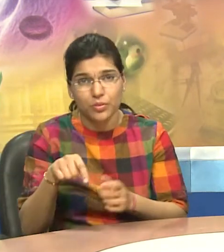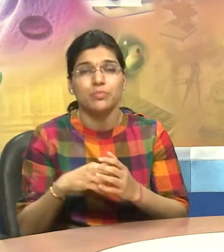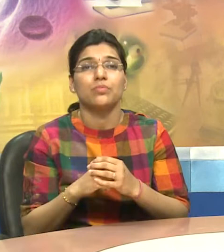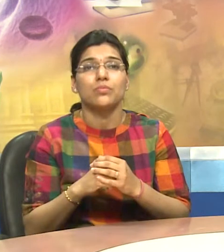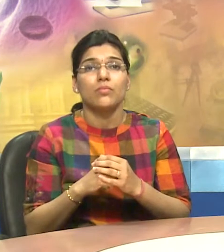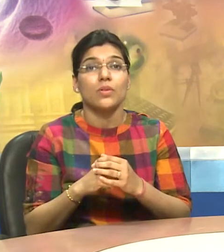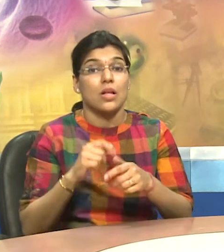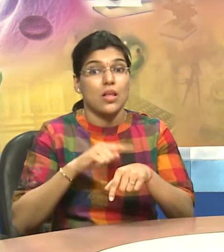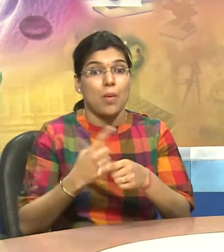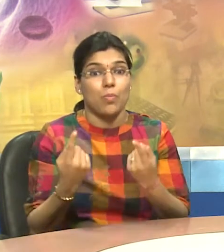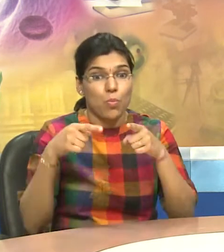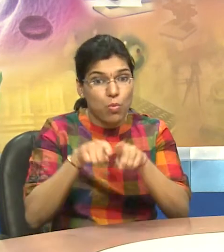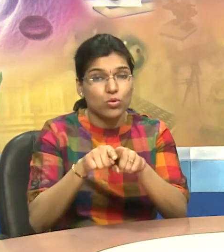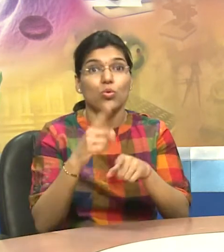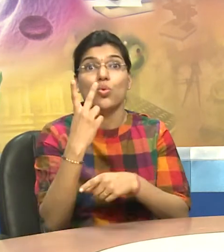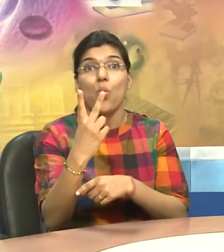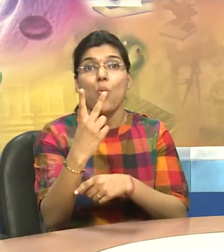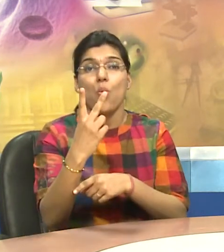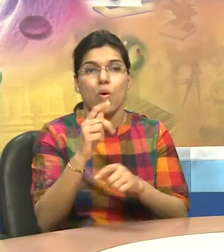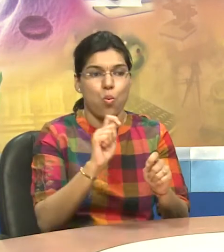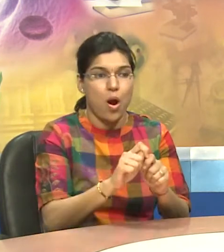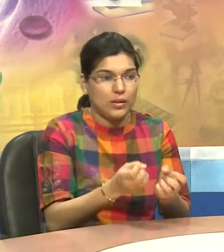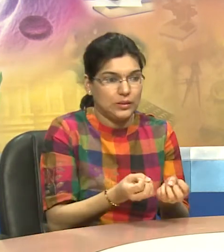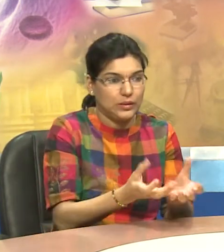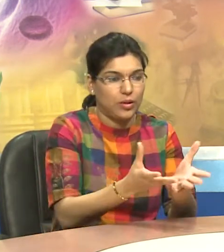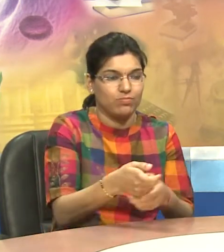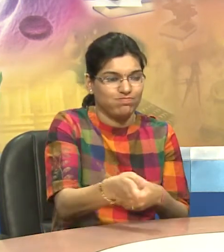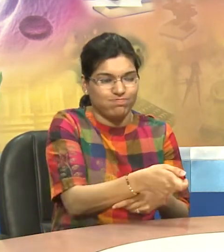The first one is vacuum cleaner and the second one is vacuum